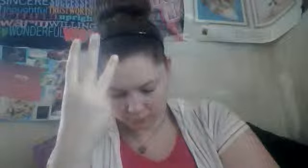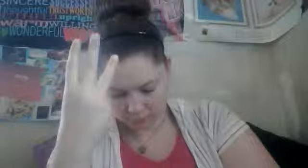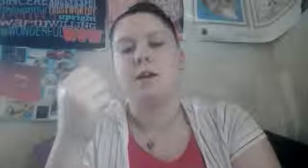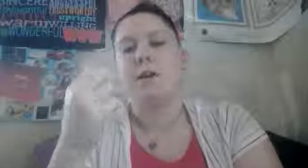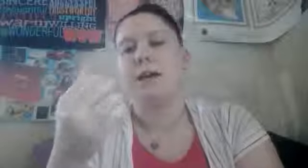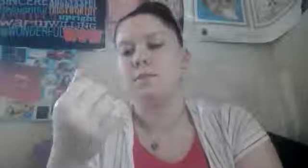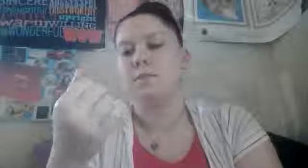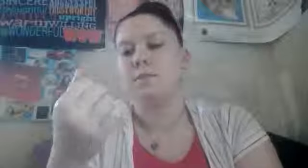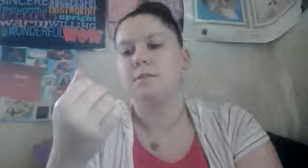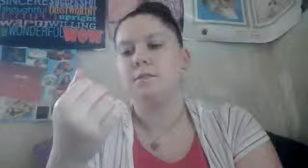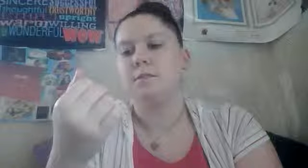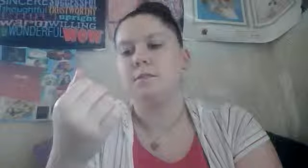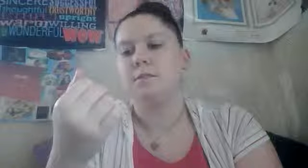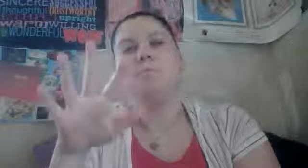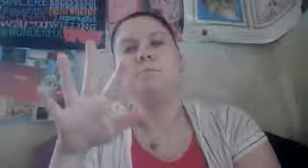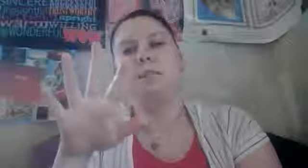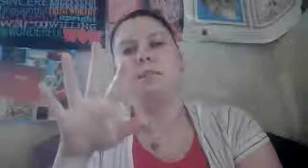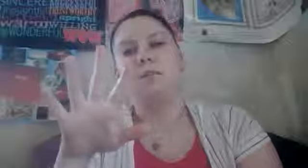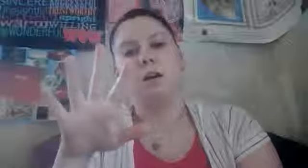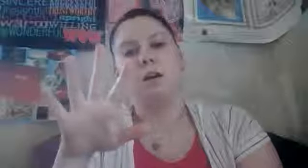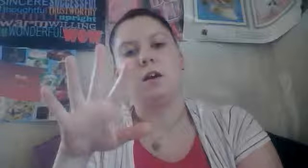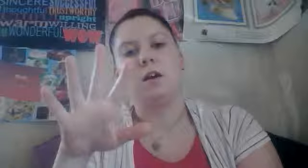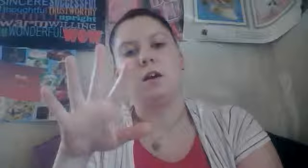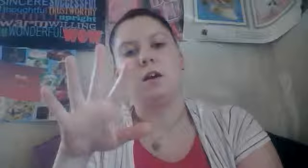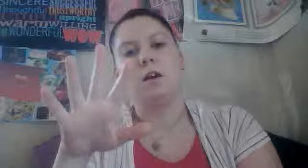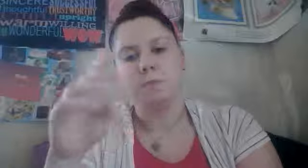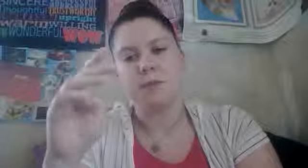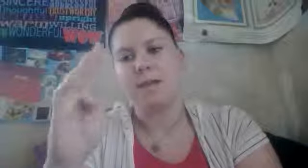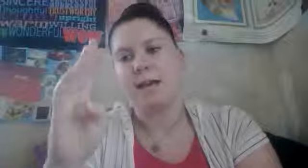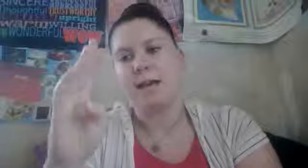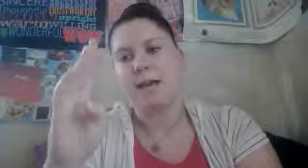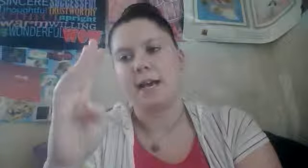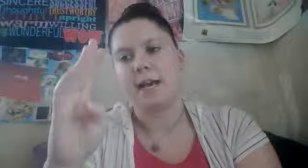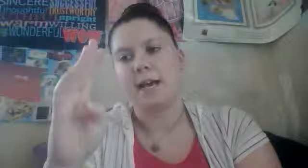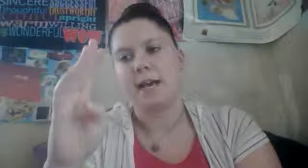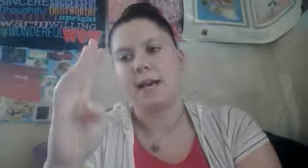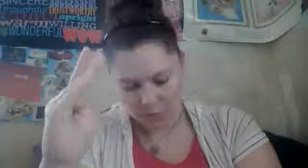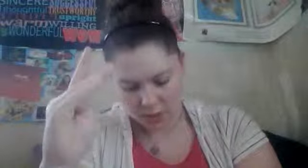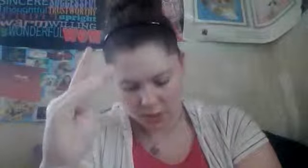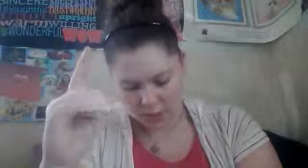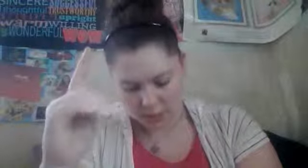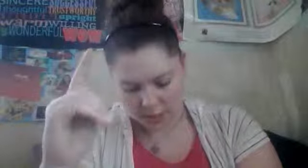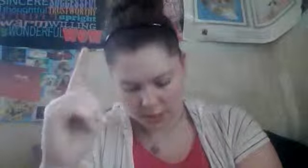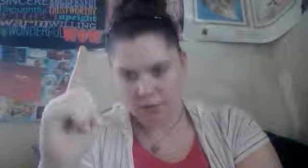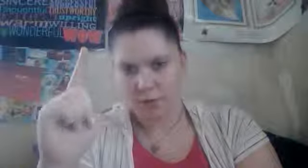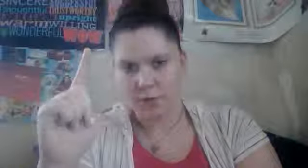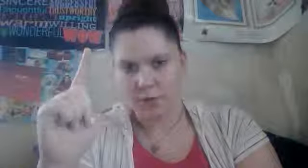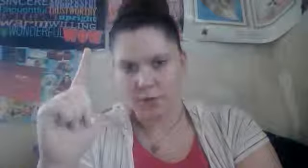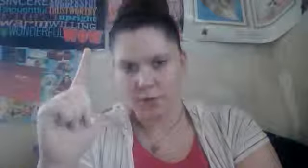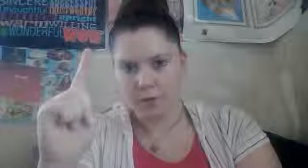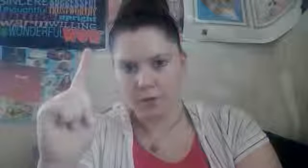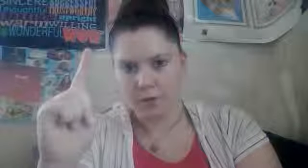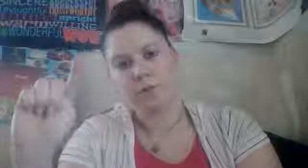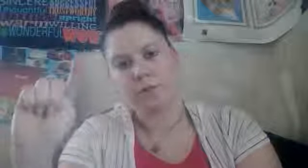Now X. X is a little bit different because you have to take your fingers over your